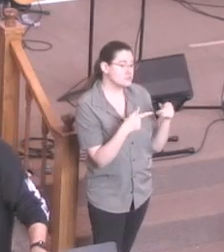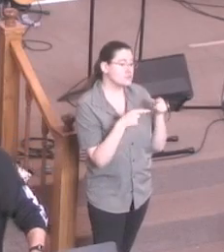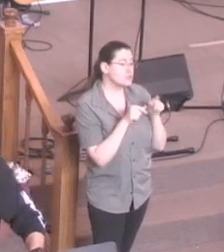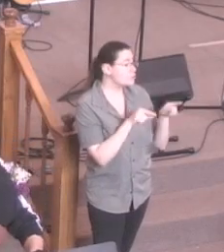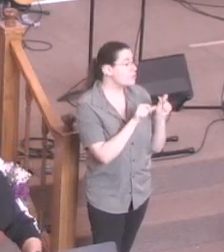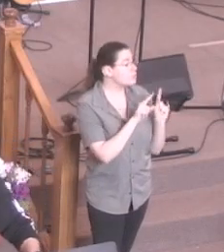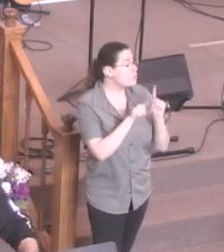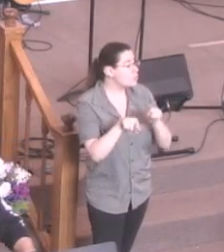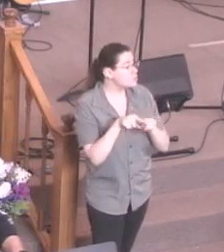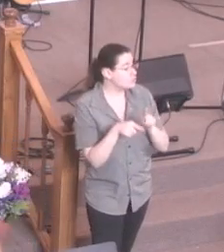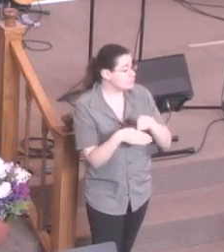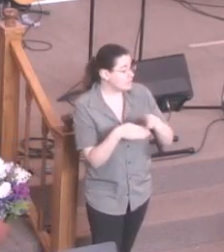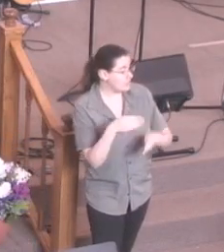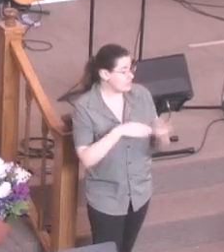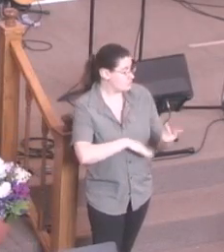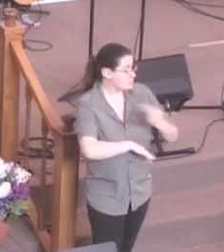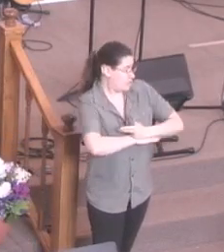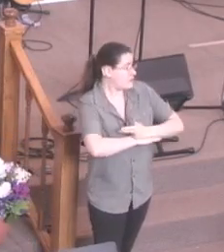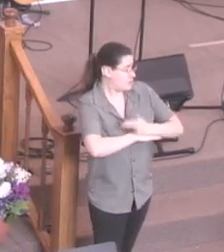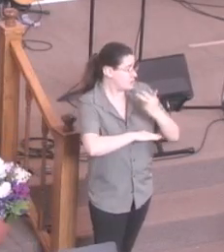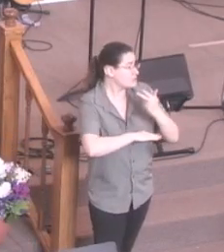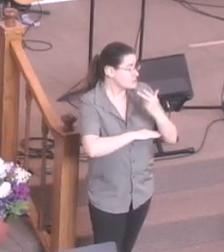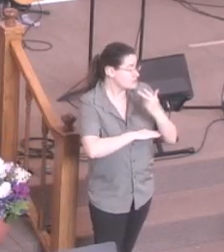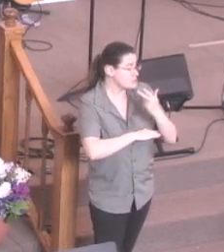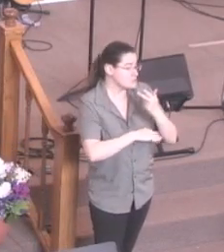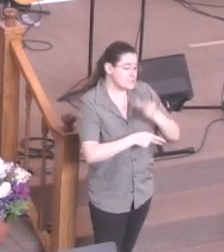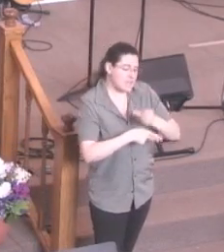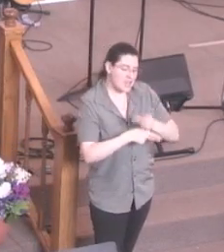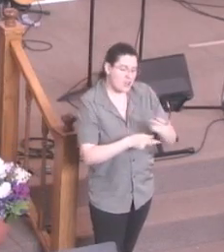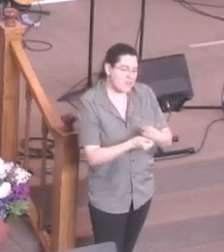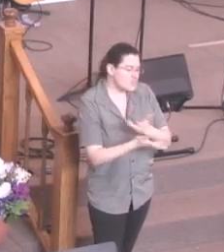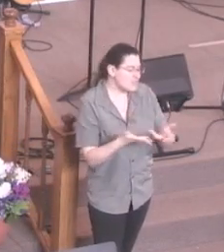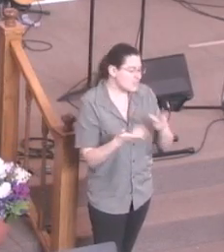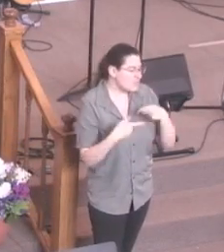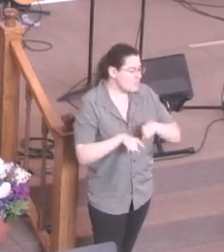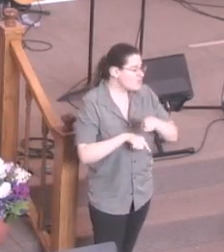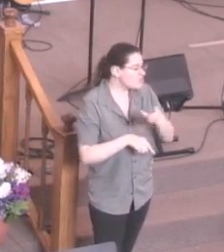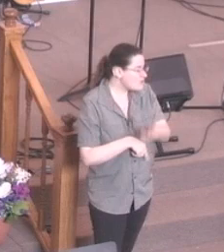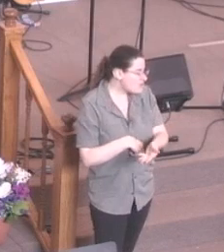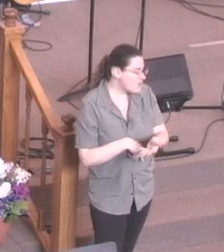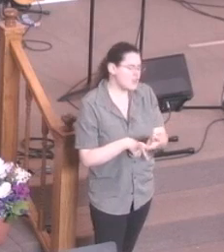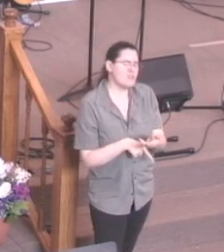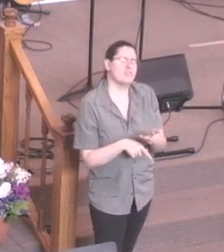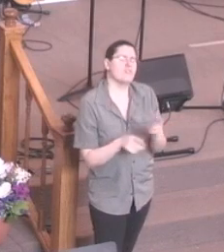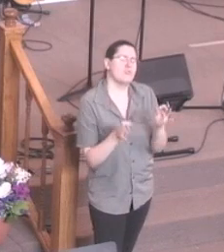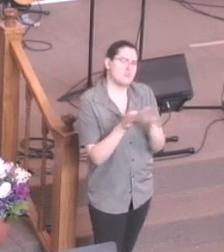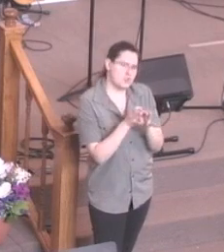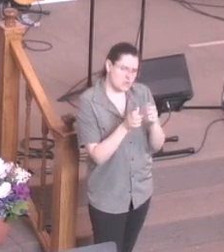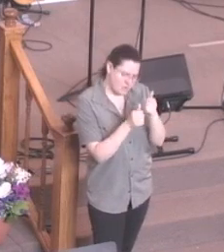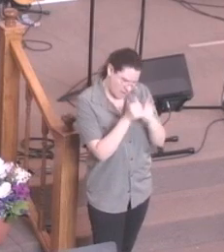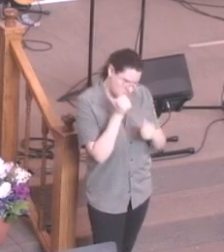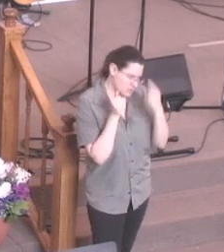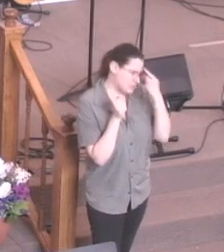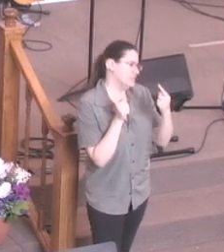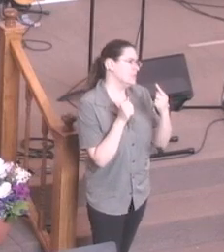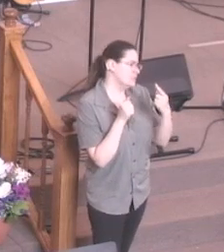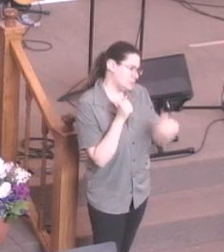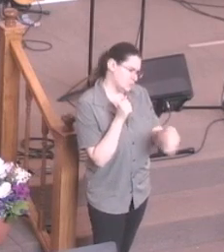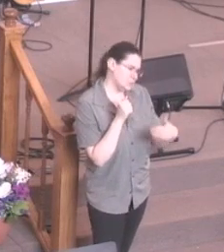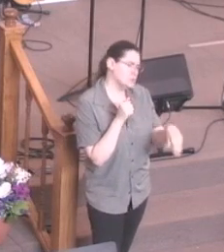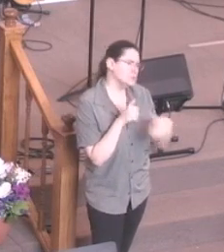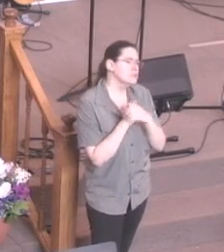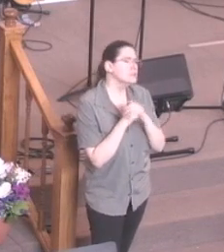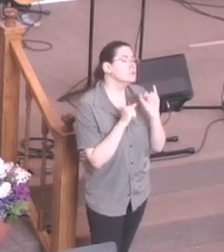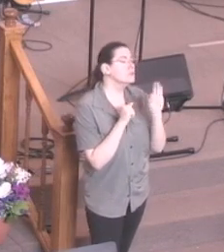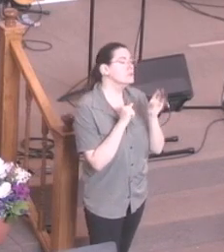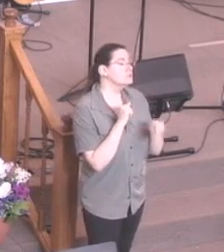It's a 3-day weekend. Takes care of all your stuff while you're there. It's worth every dime that you spend on that. So